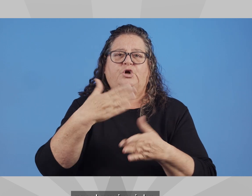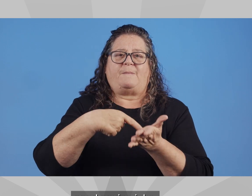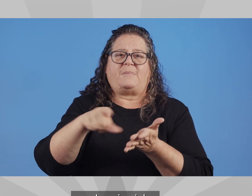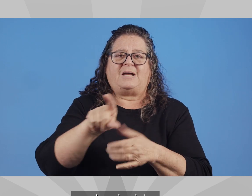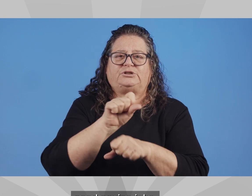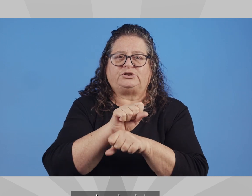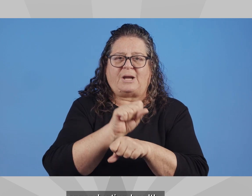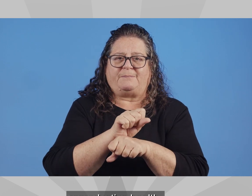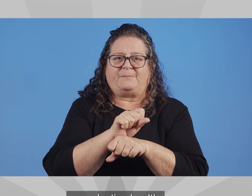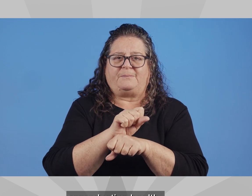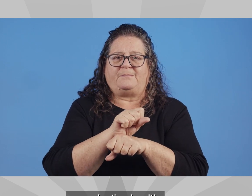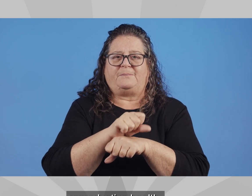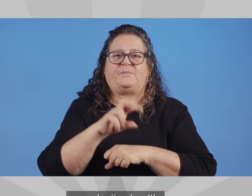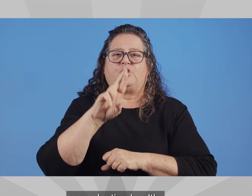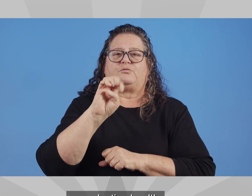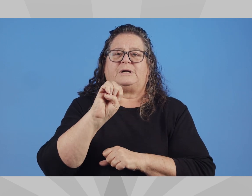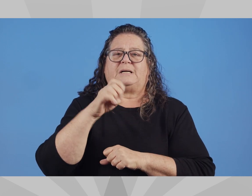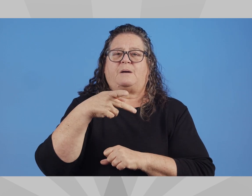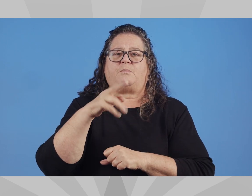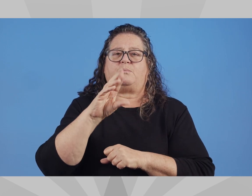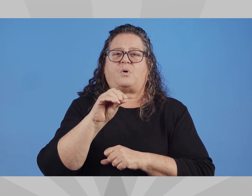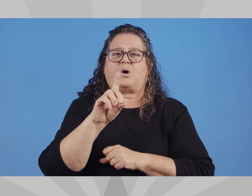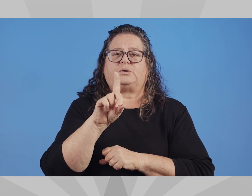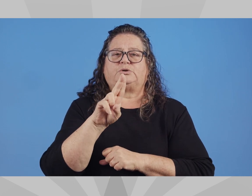jobs, reproductive health,